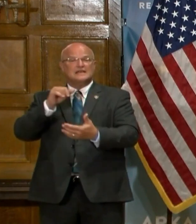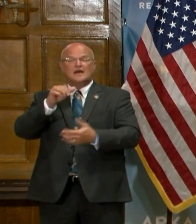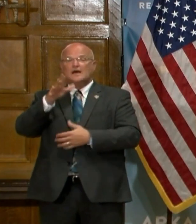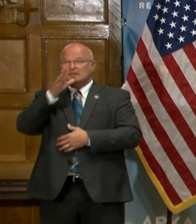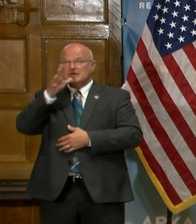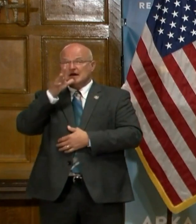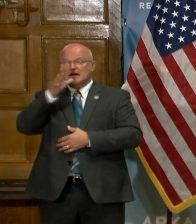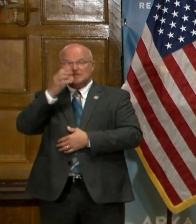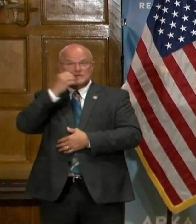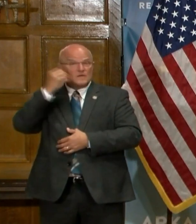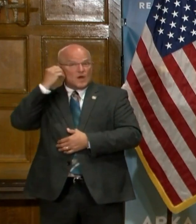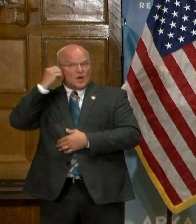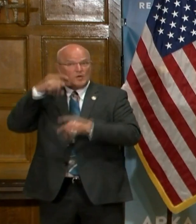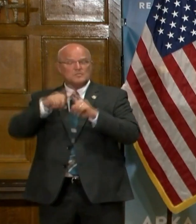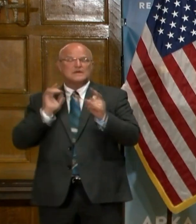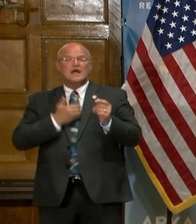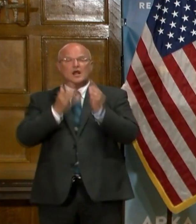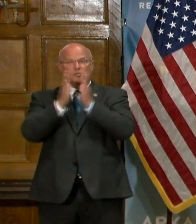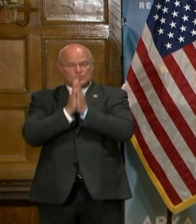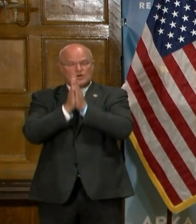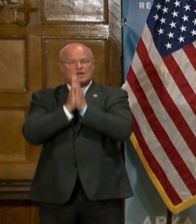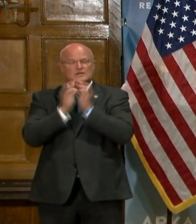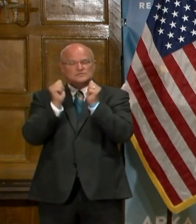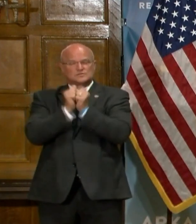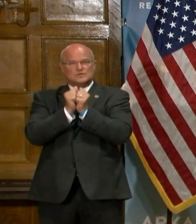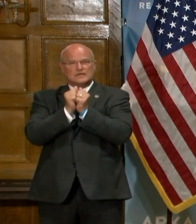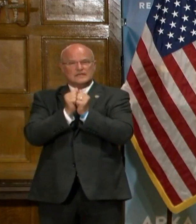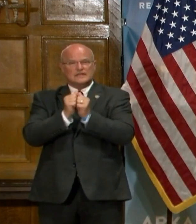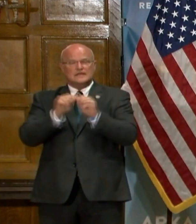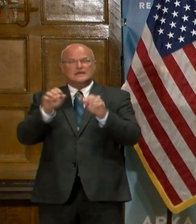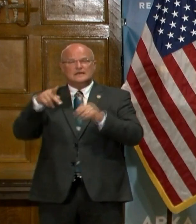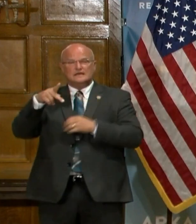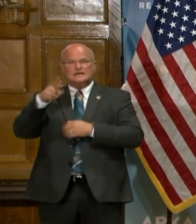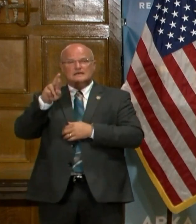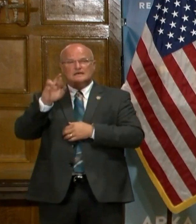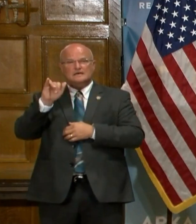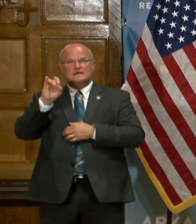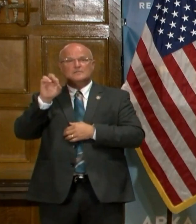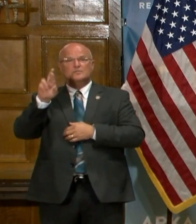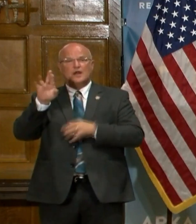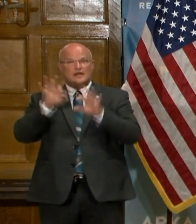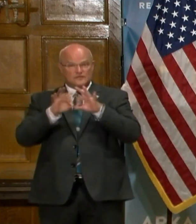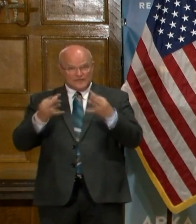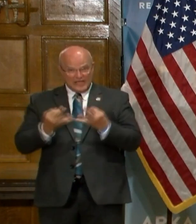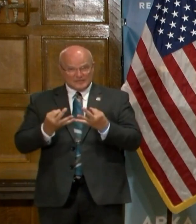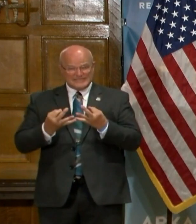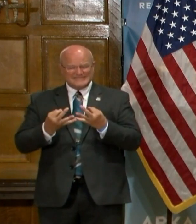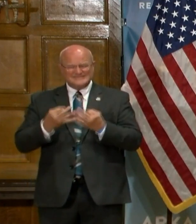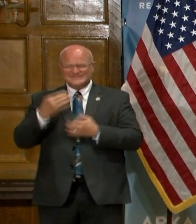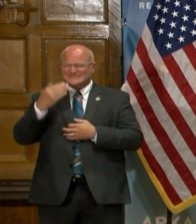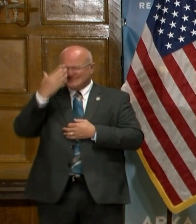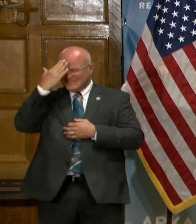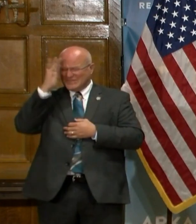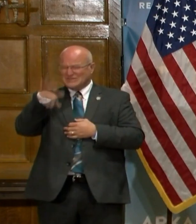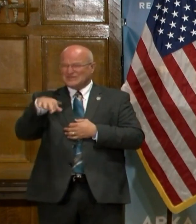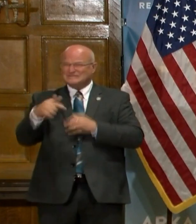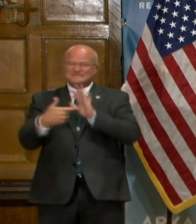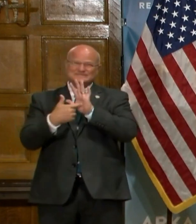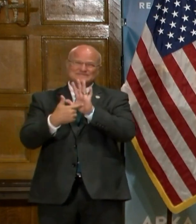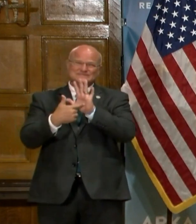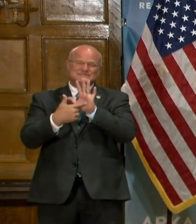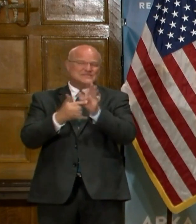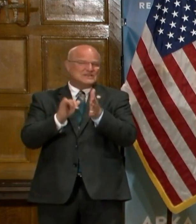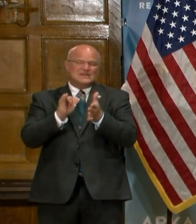home. But our prayers go with the Pryor family, and it just illustrates